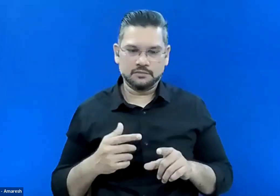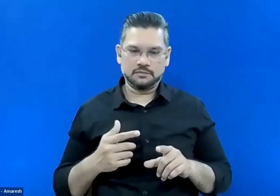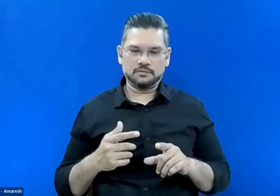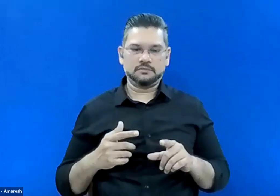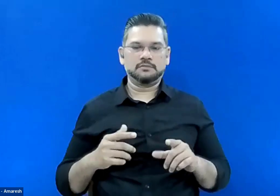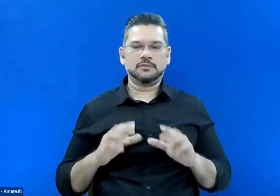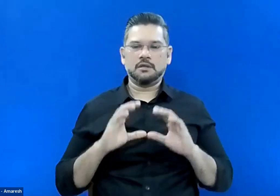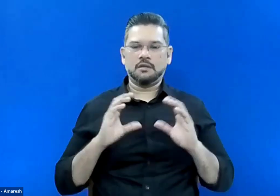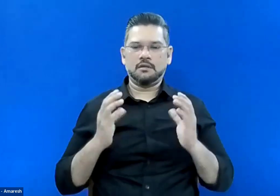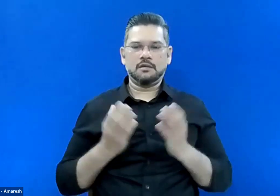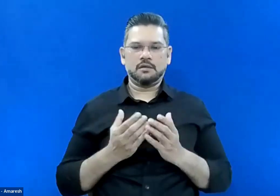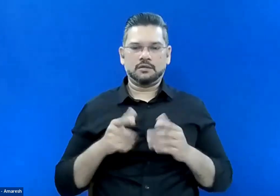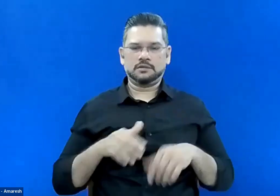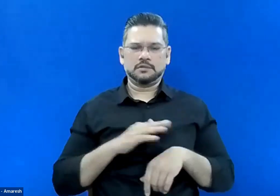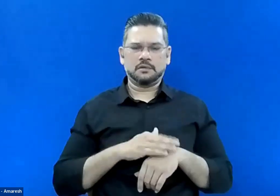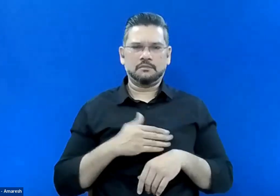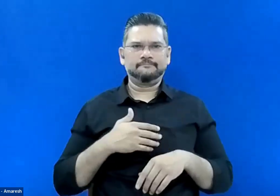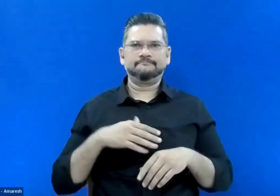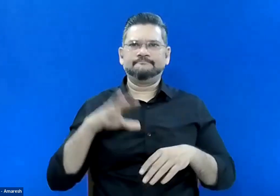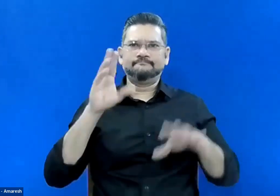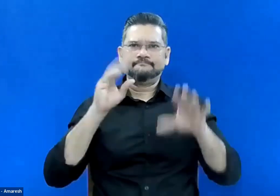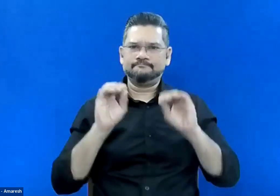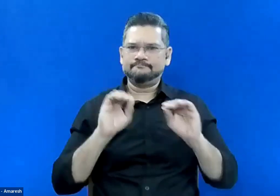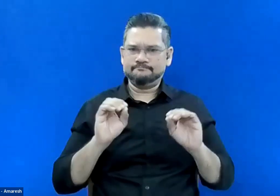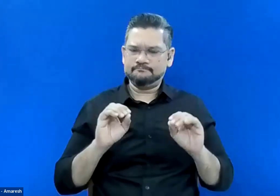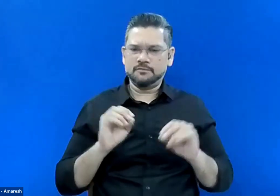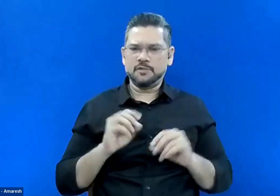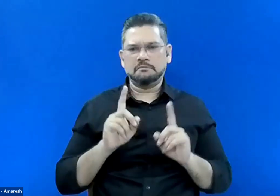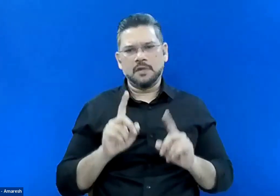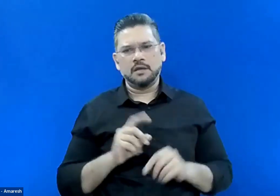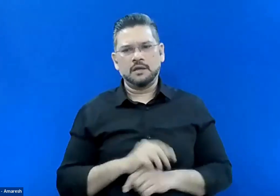learn, but